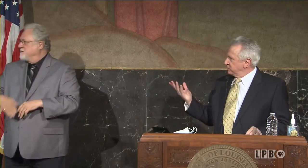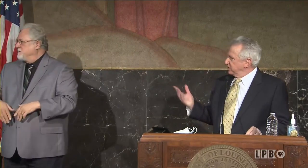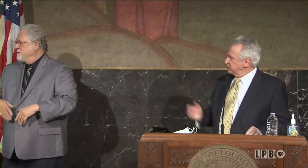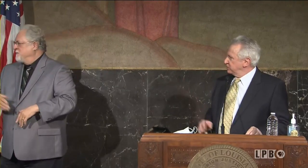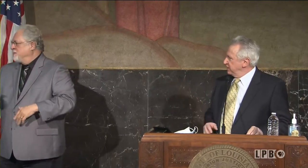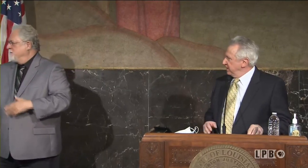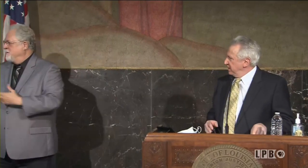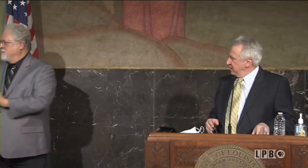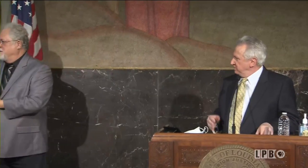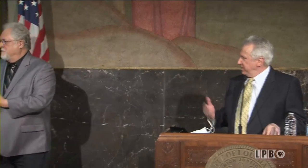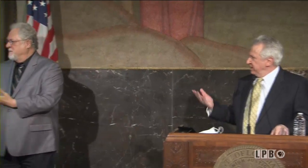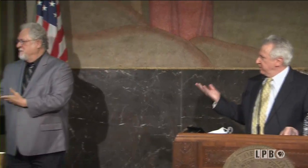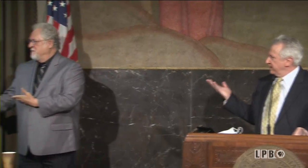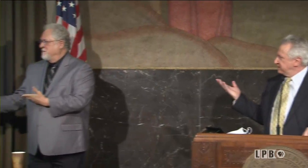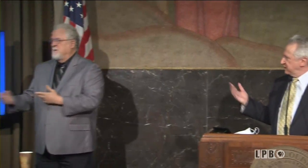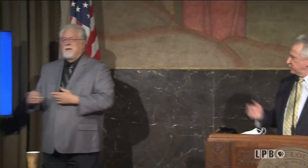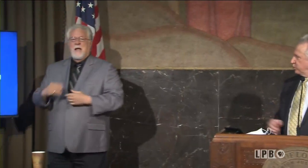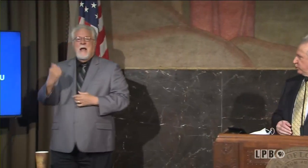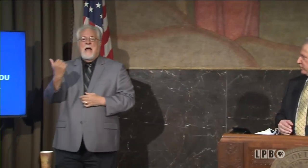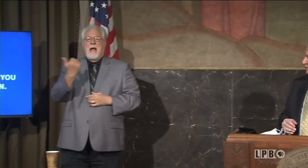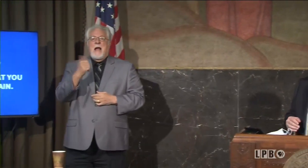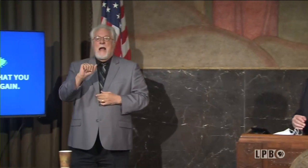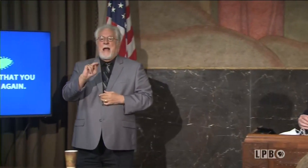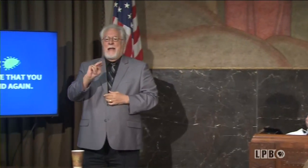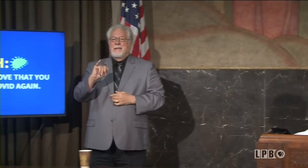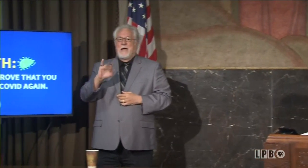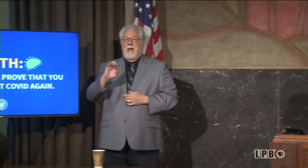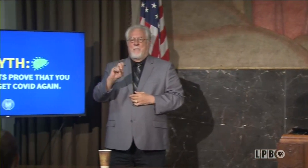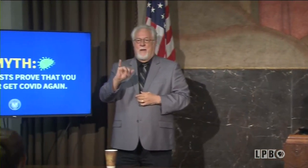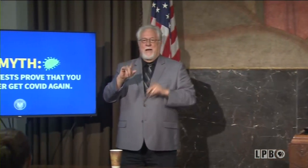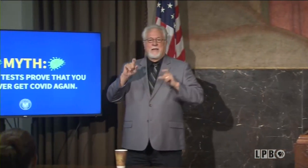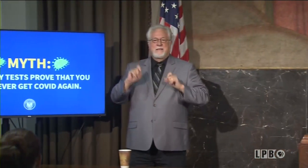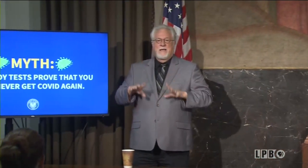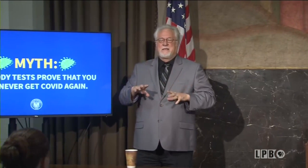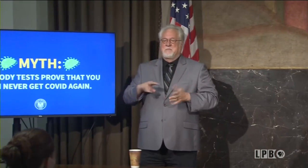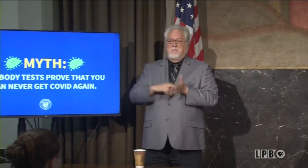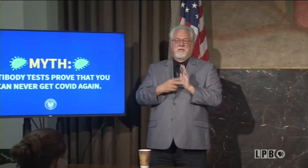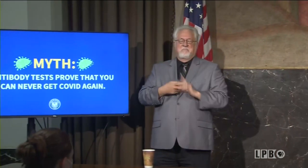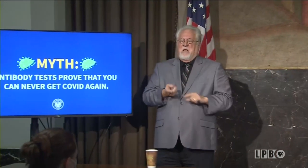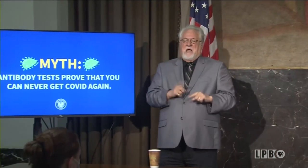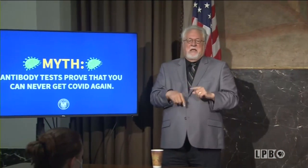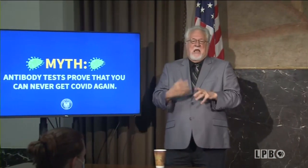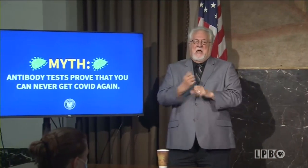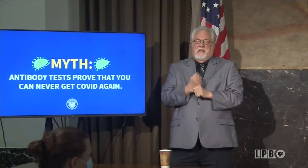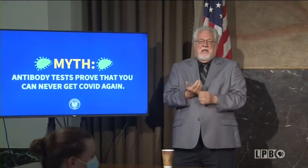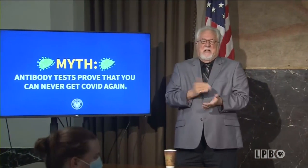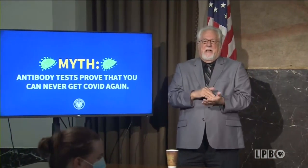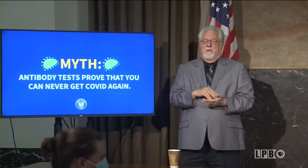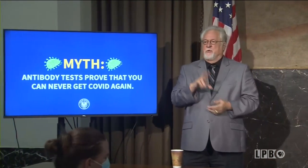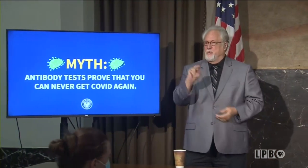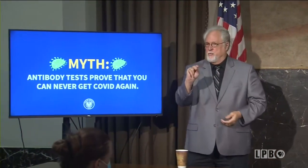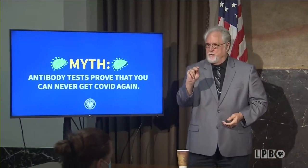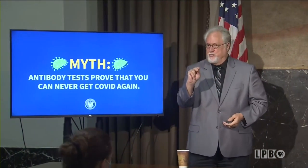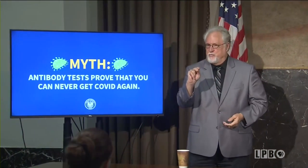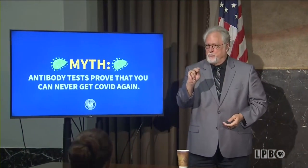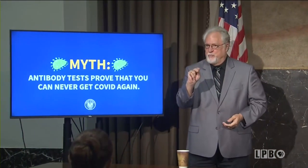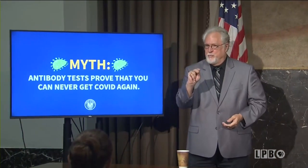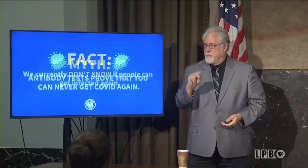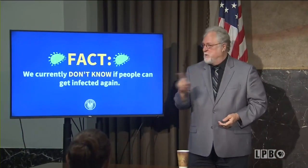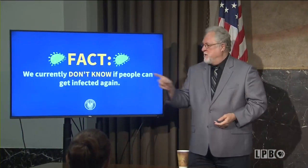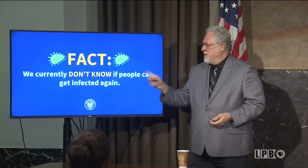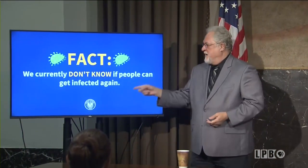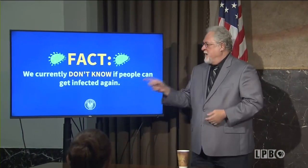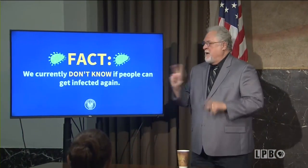all these myths. Antibody tests prove that you can never get COVID again. No. What people